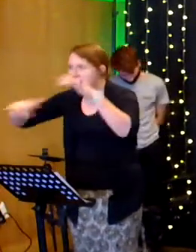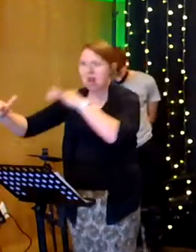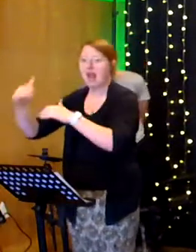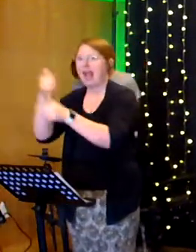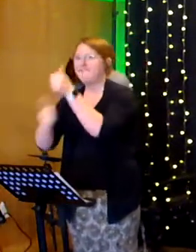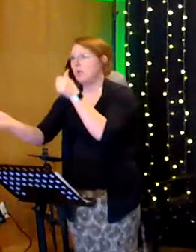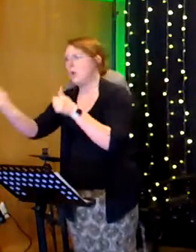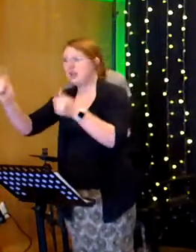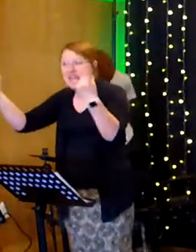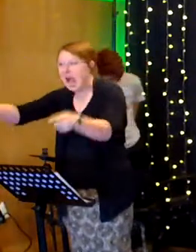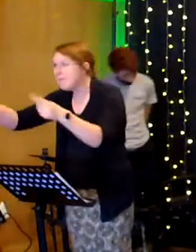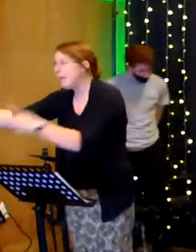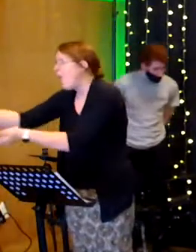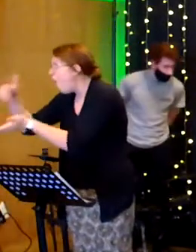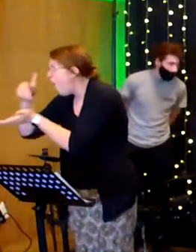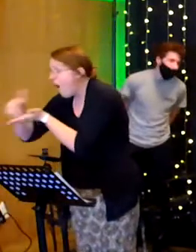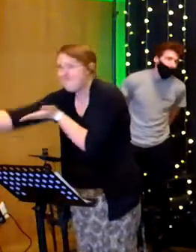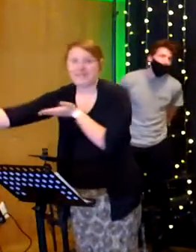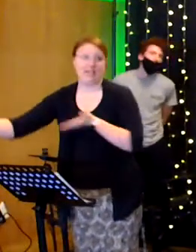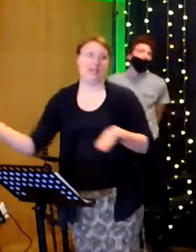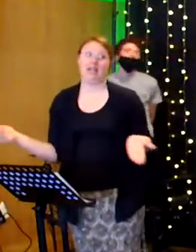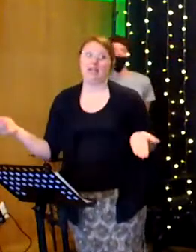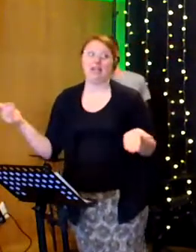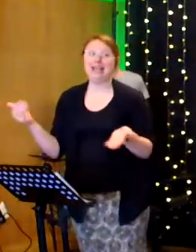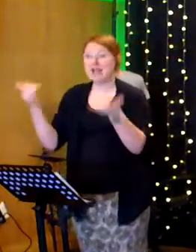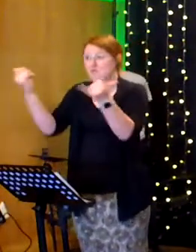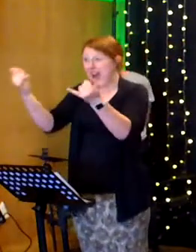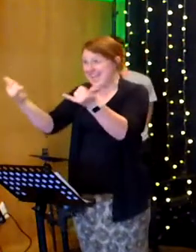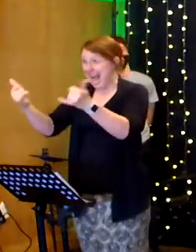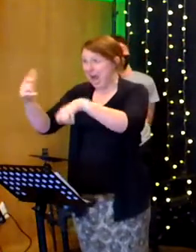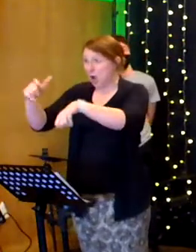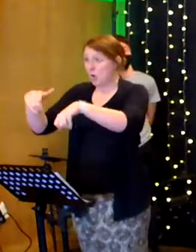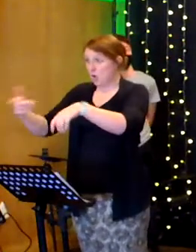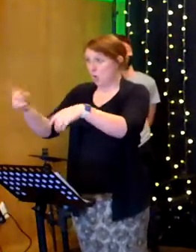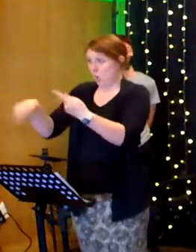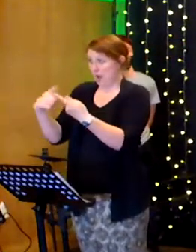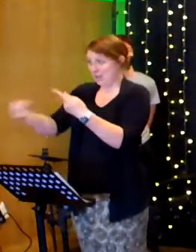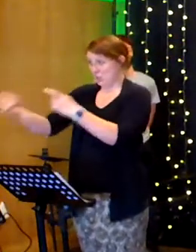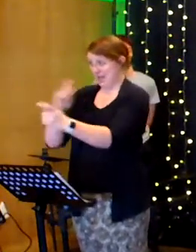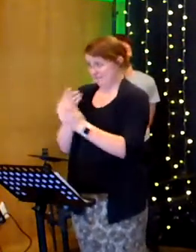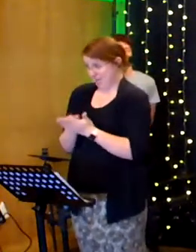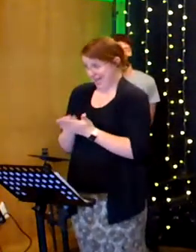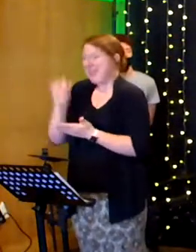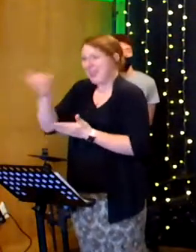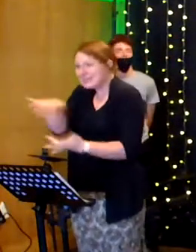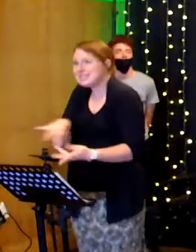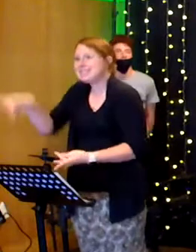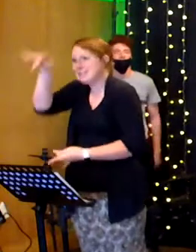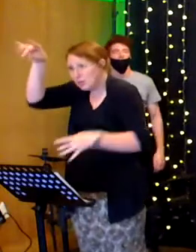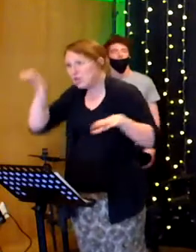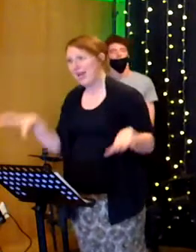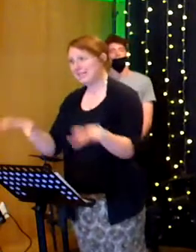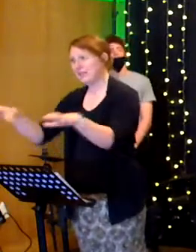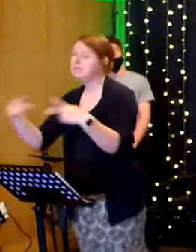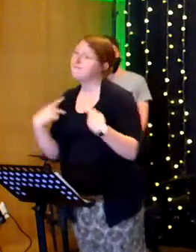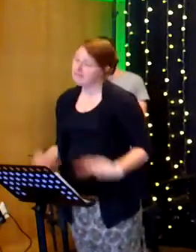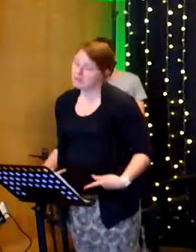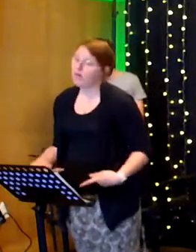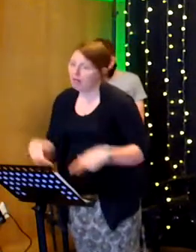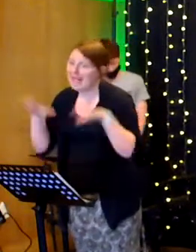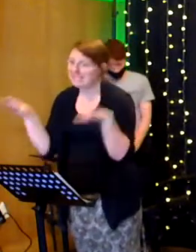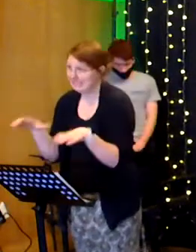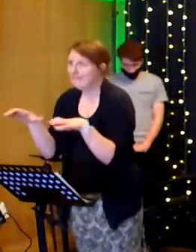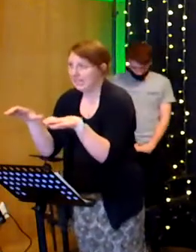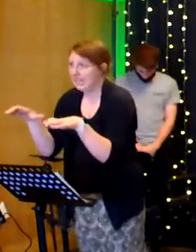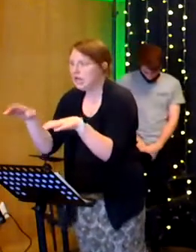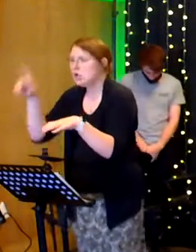things happening all the time. Even our time of offering is a spiritual activity. I mean, it's physical activity, right? We have to do